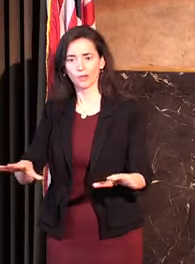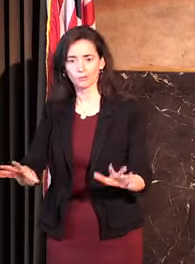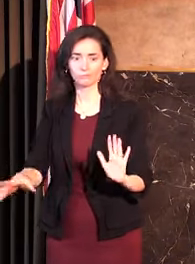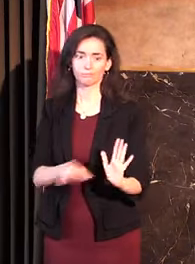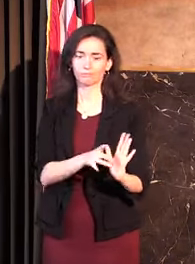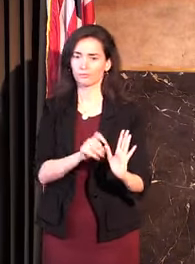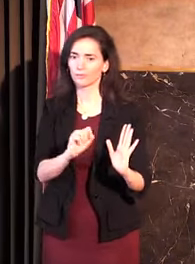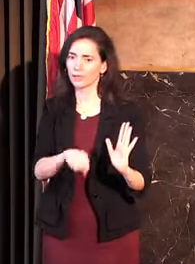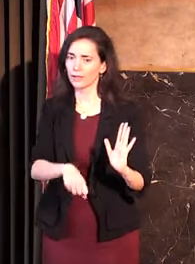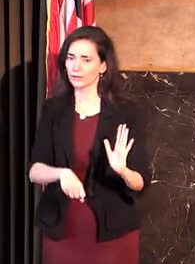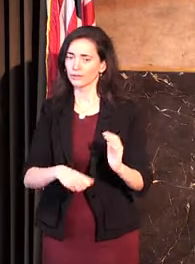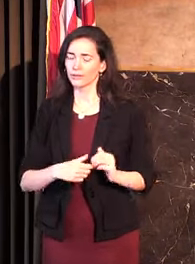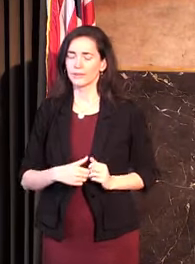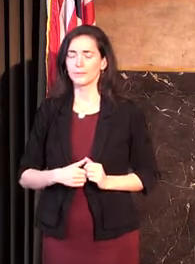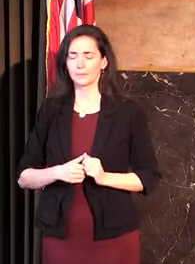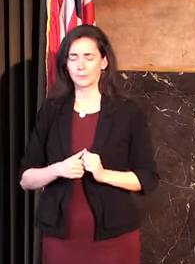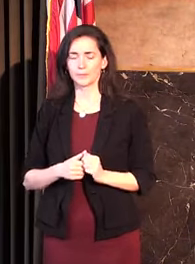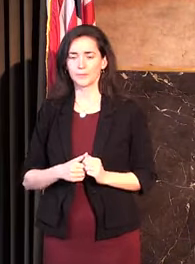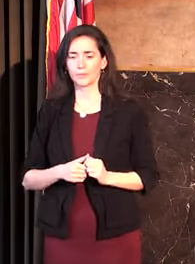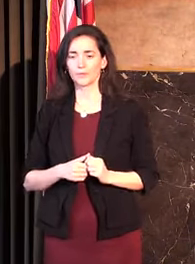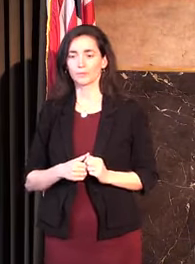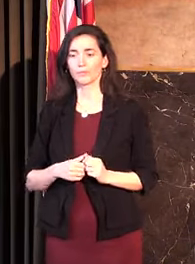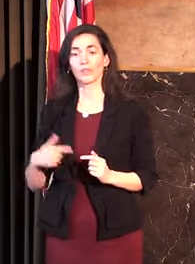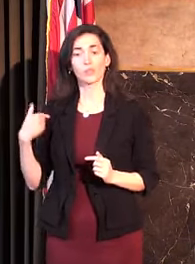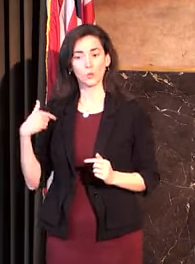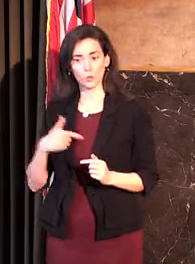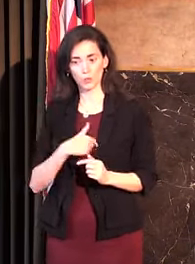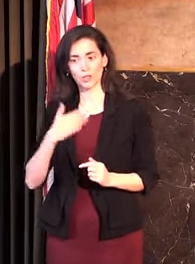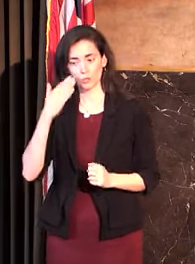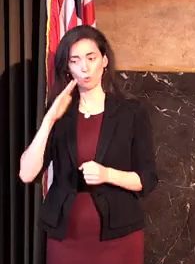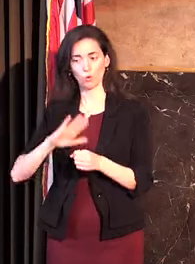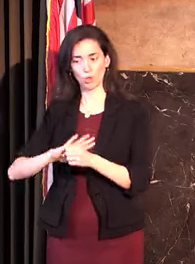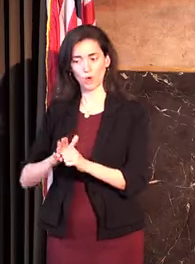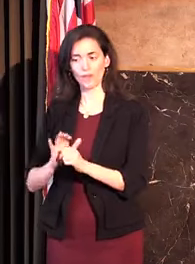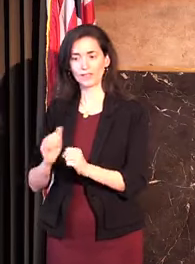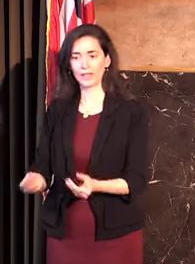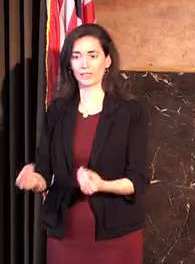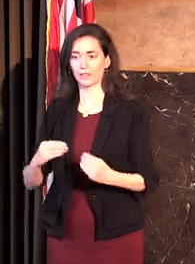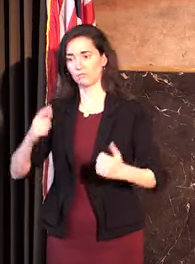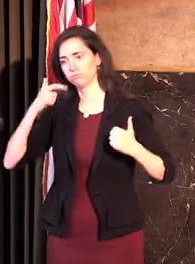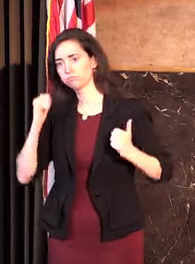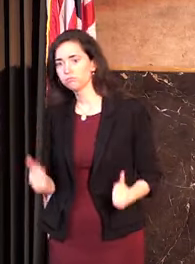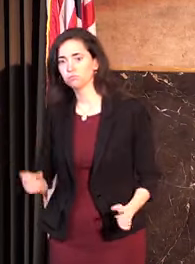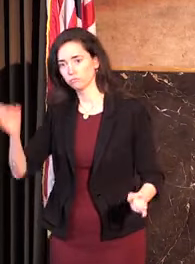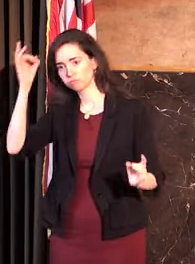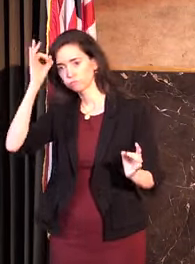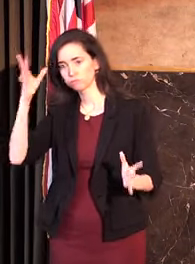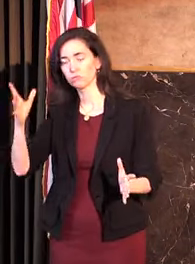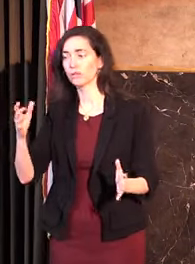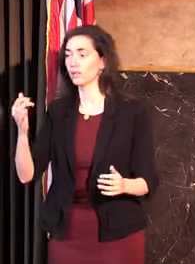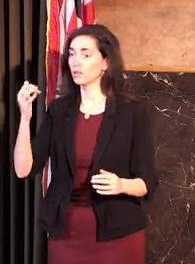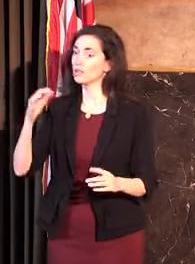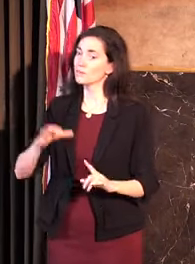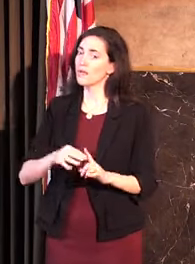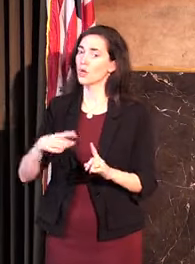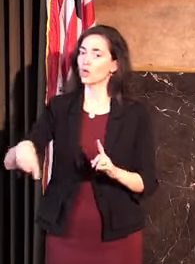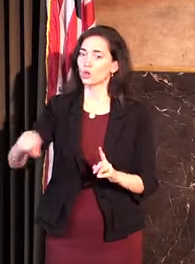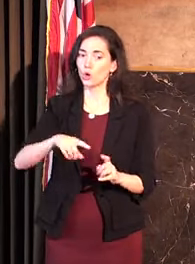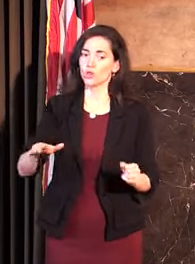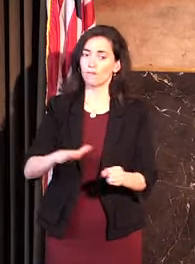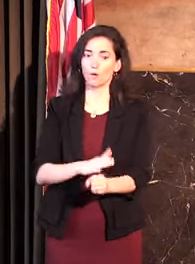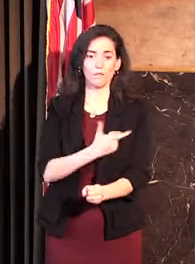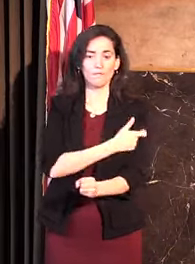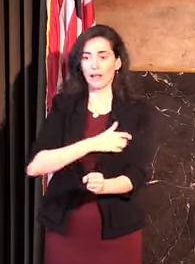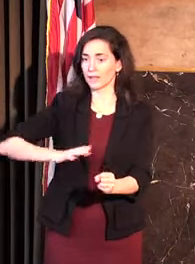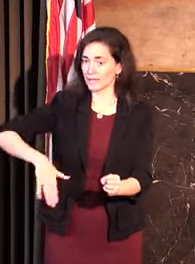And we know that outcomes can be serious, especially for those who are not vaccinated fully,